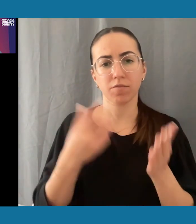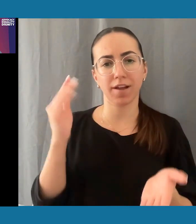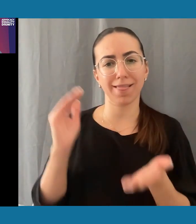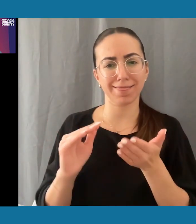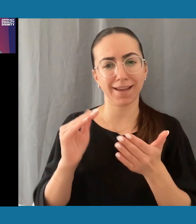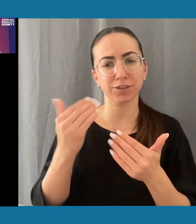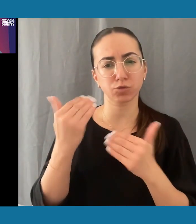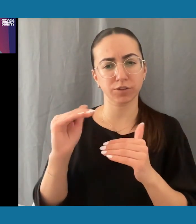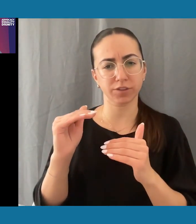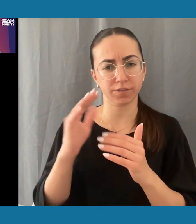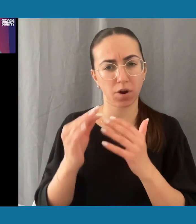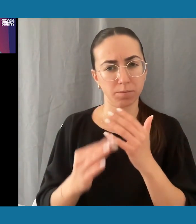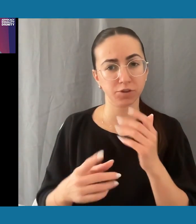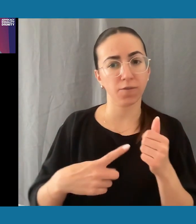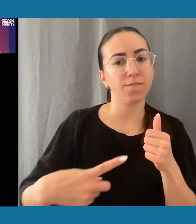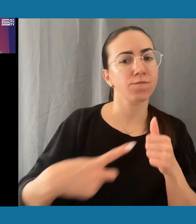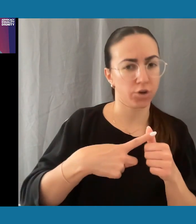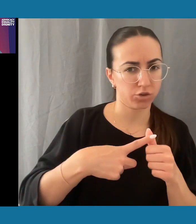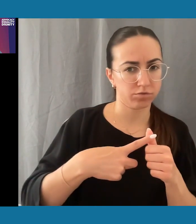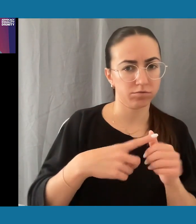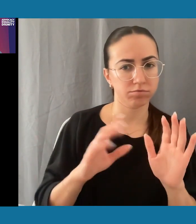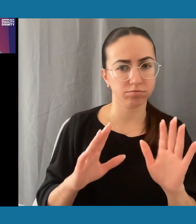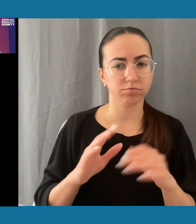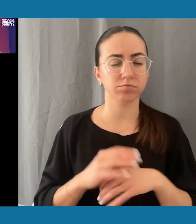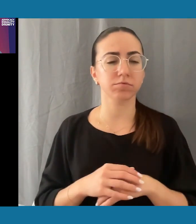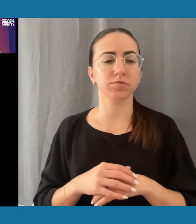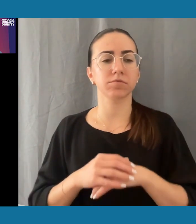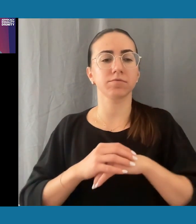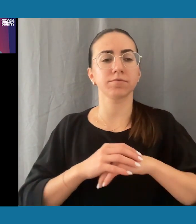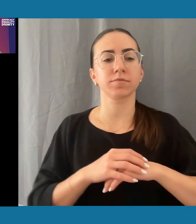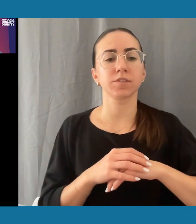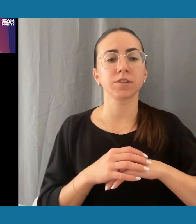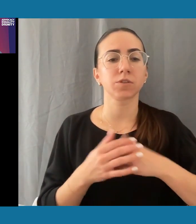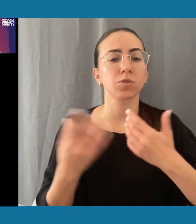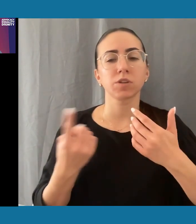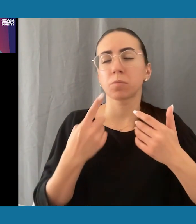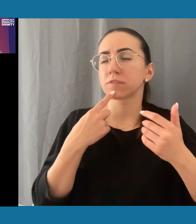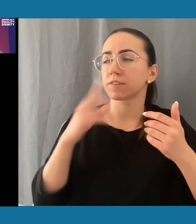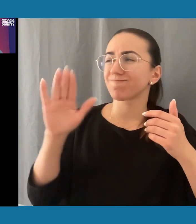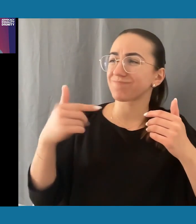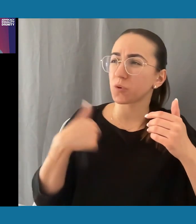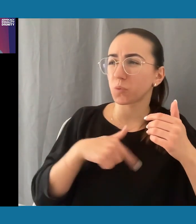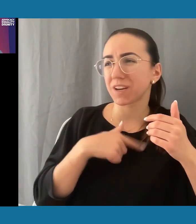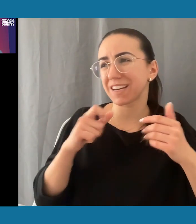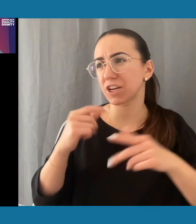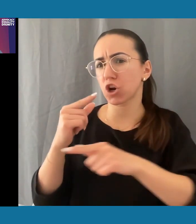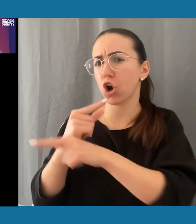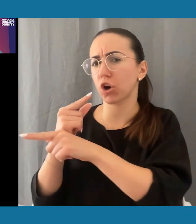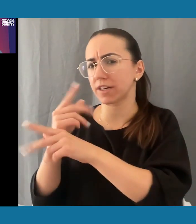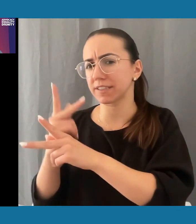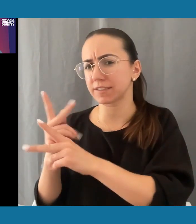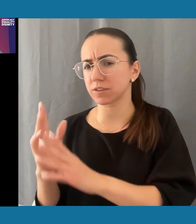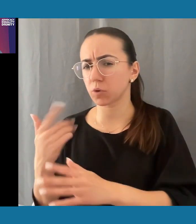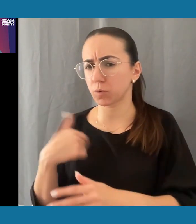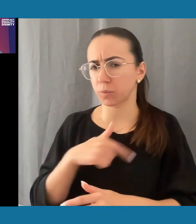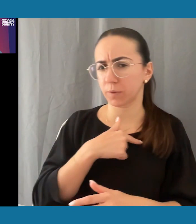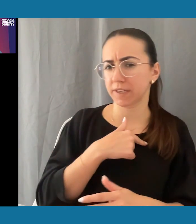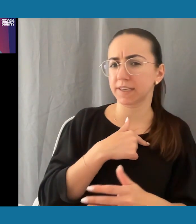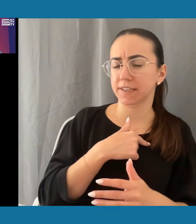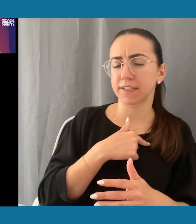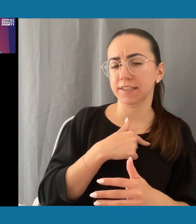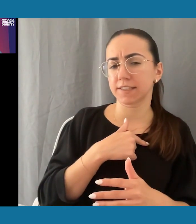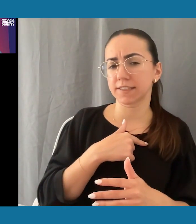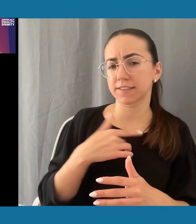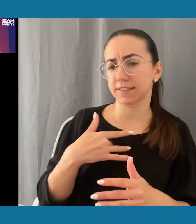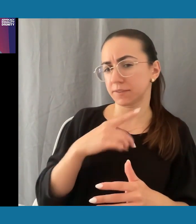explored first. So if someone's coming in saying, hey, we think we need a guardianship, our the first thing we do is